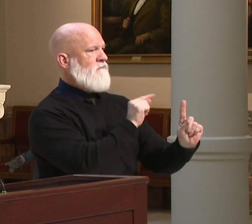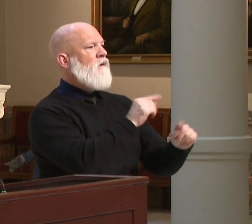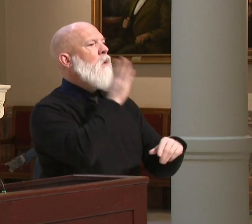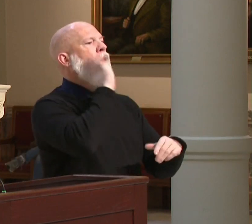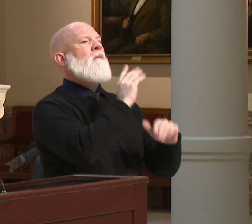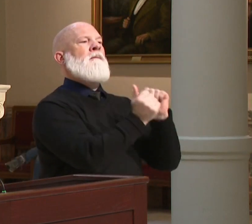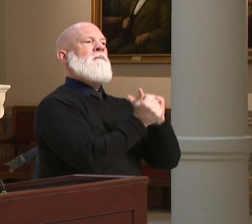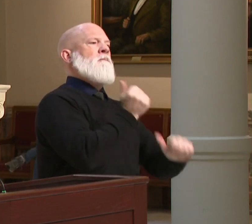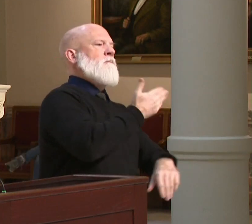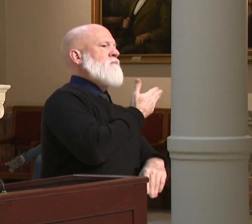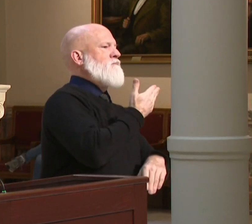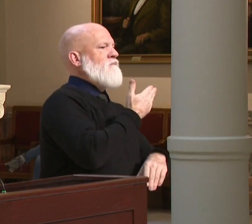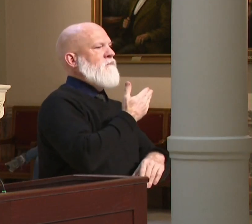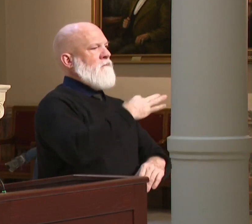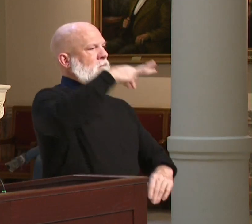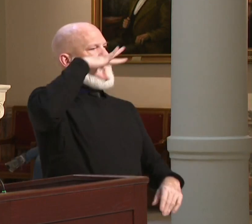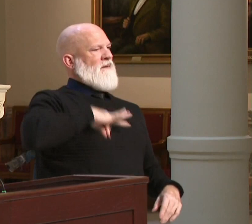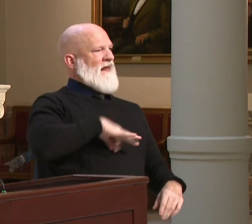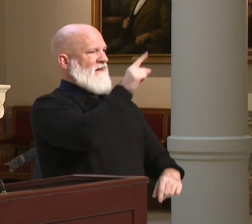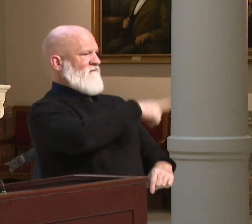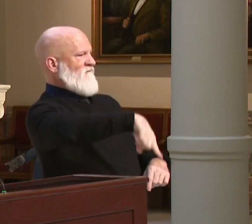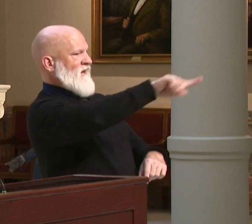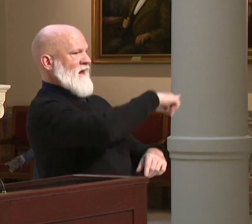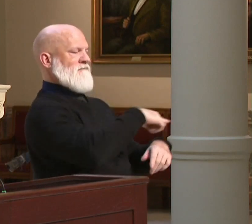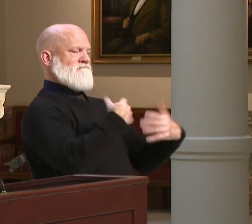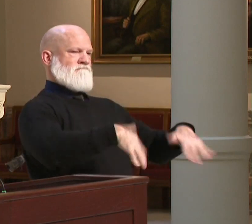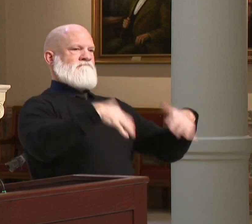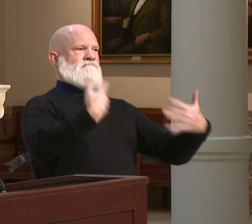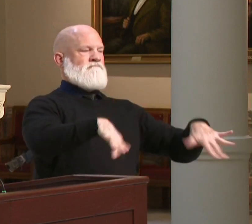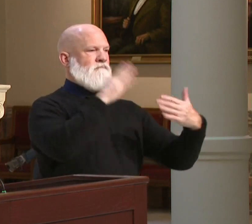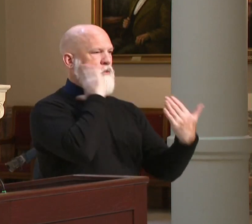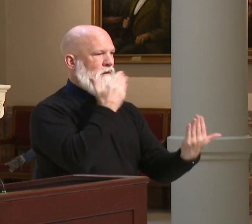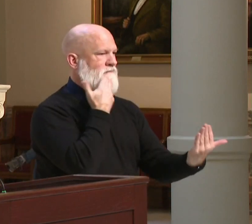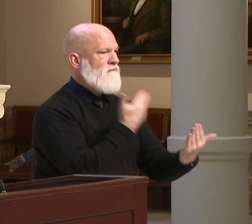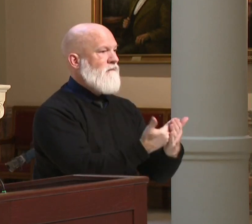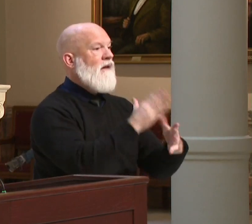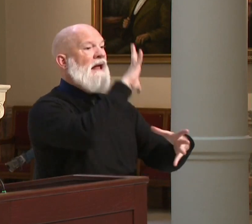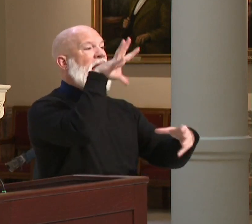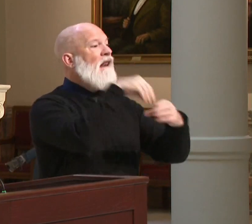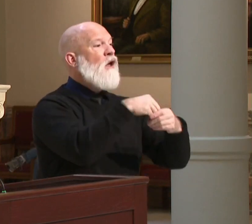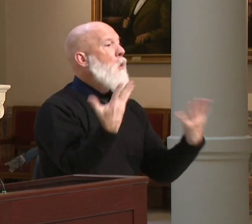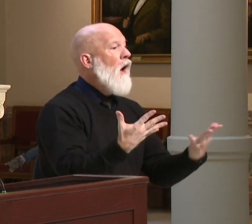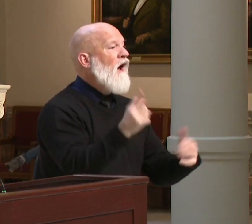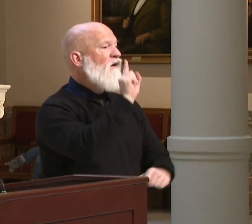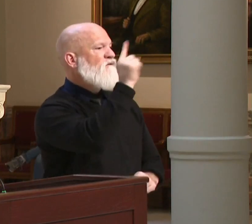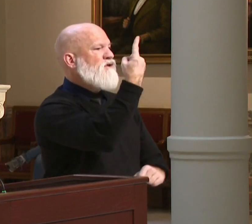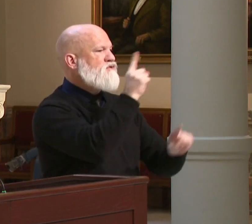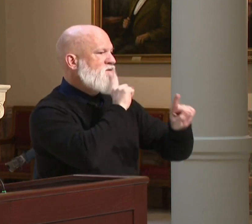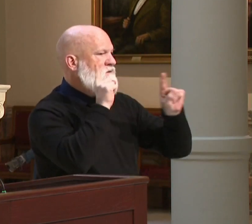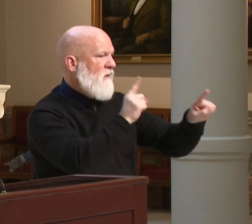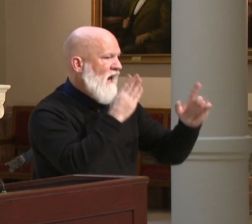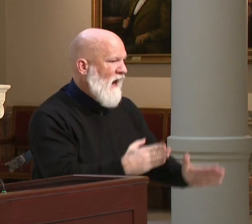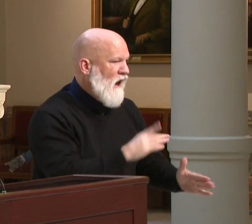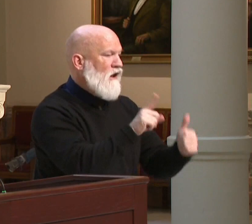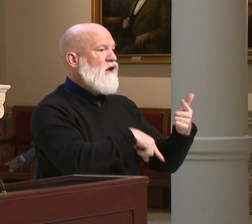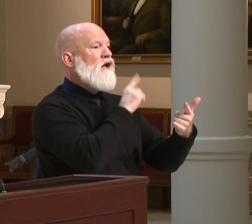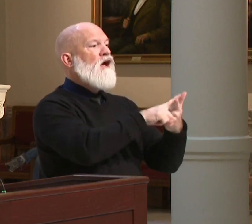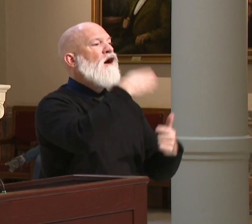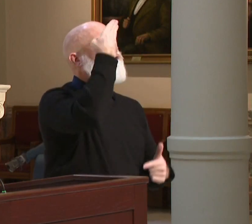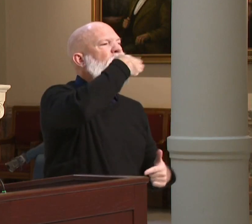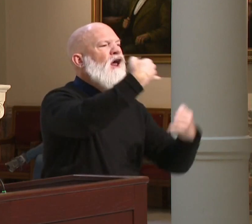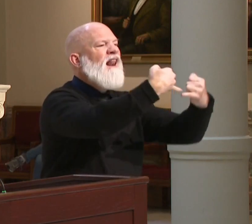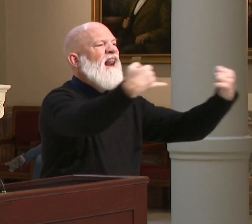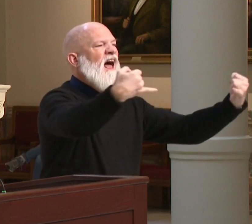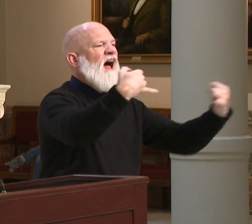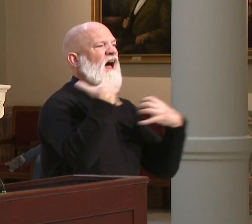good to get it, including our first responders, frontline healthcare workers, our seniors,